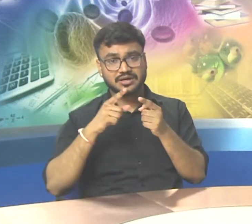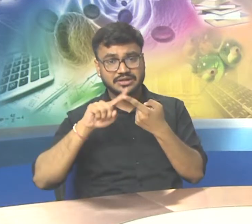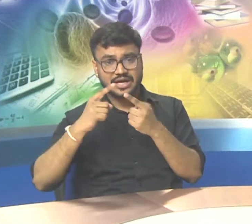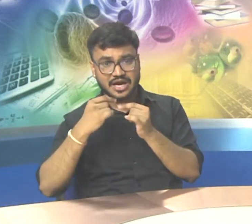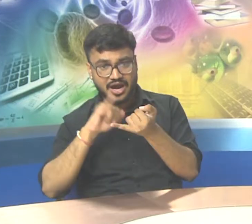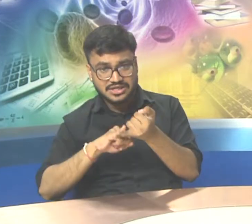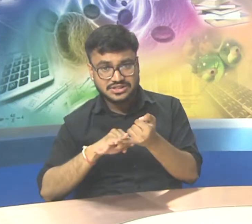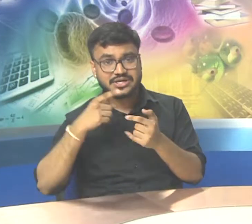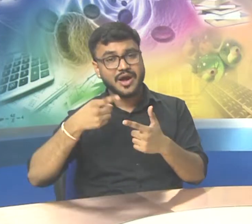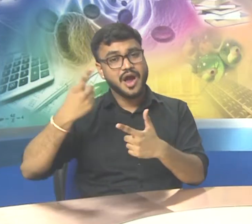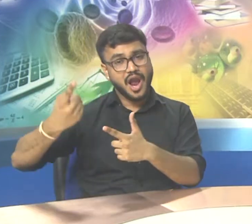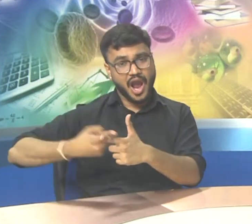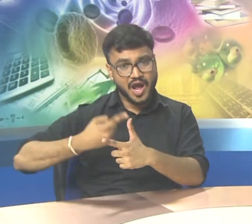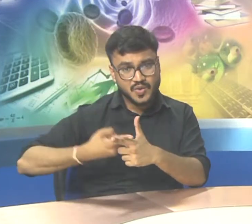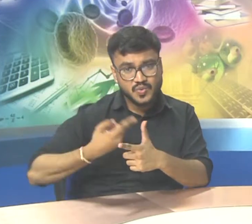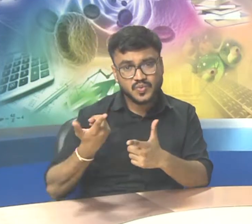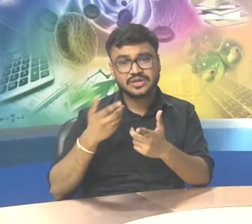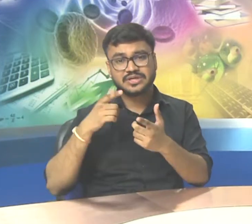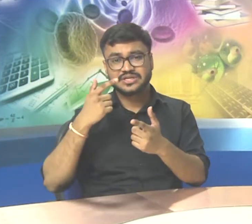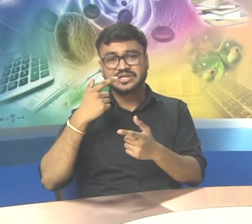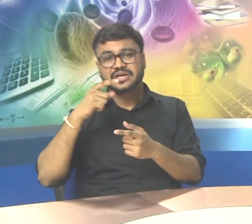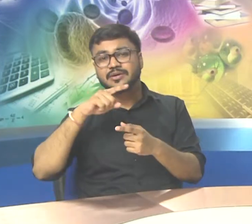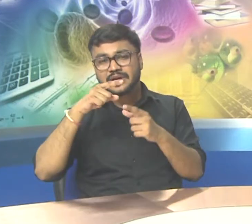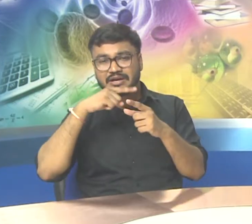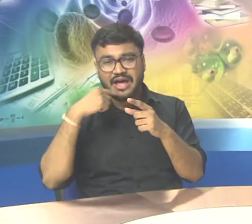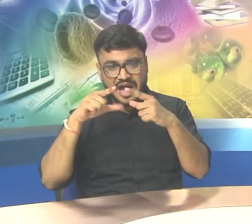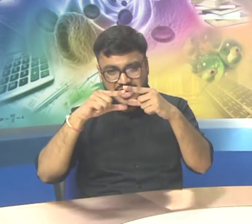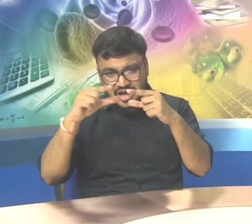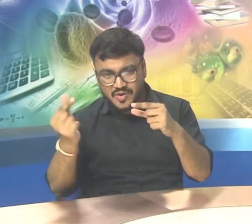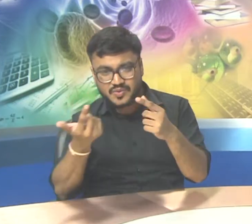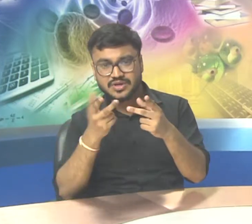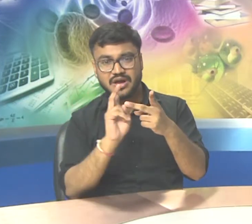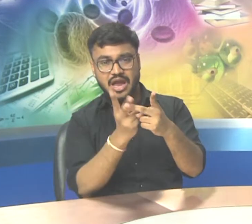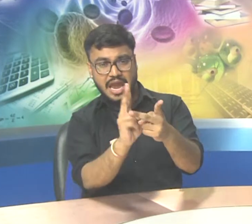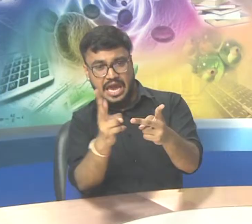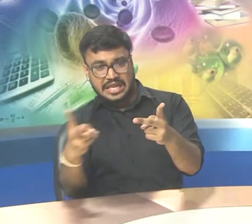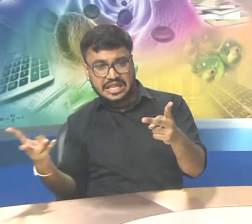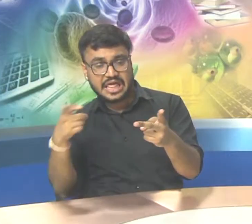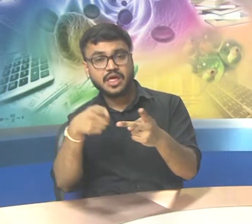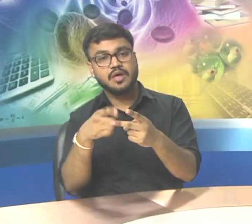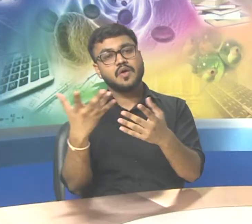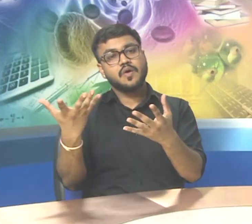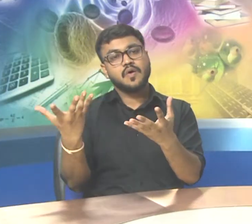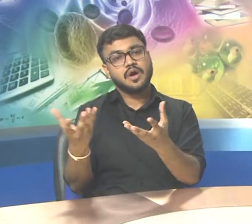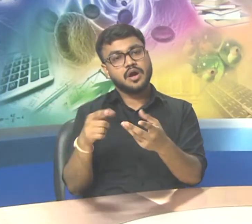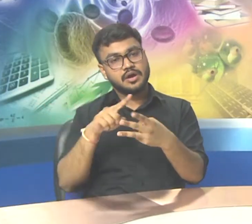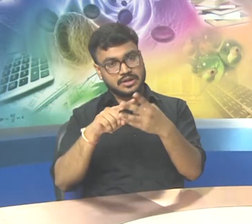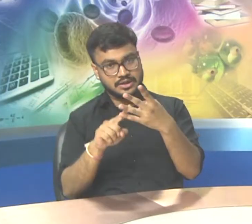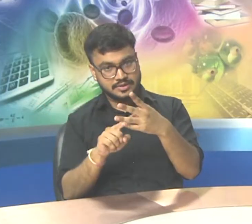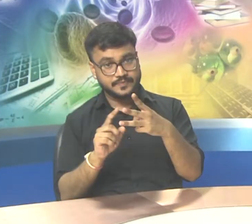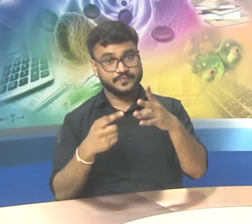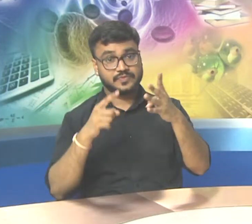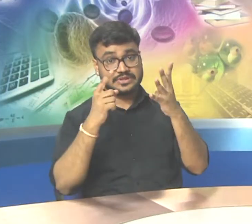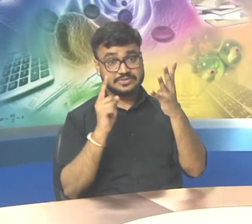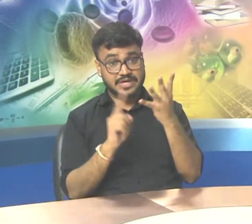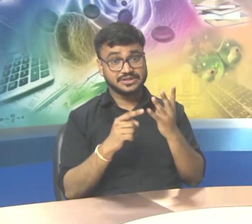Third is roots and tubers like potato, sweet potato,